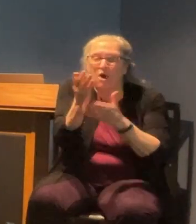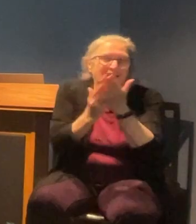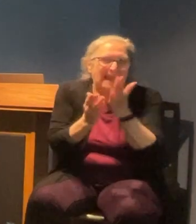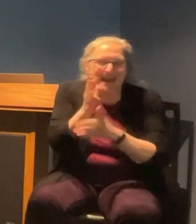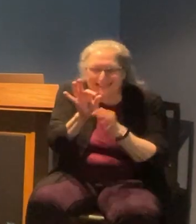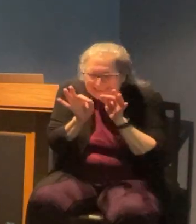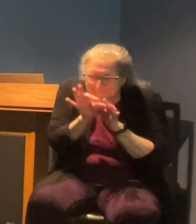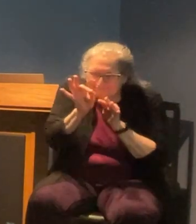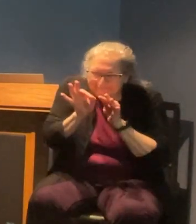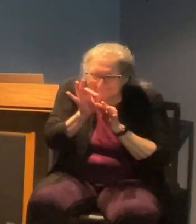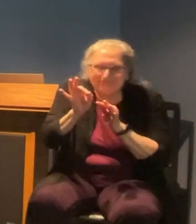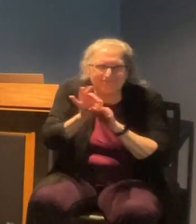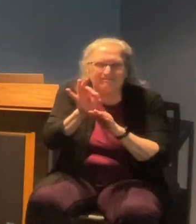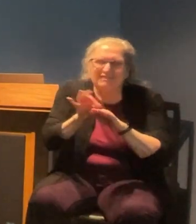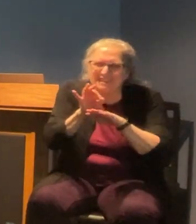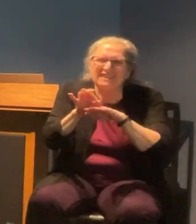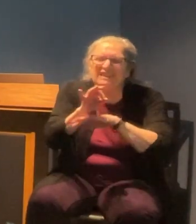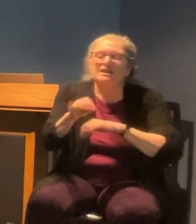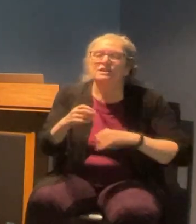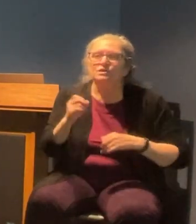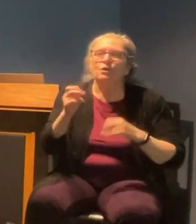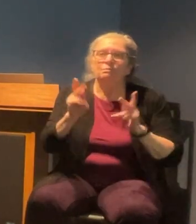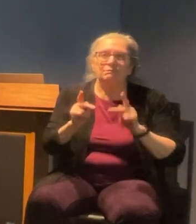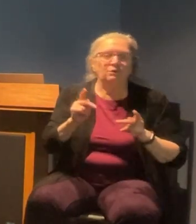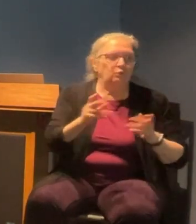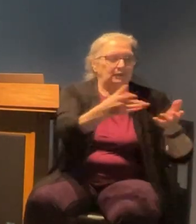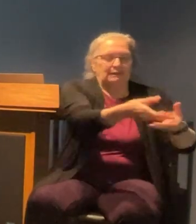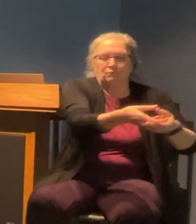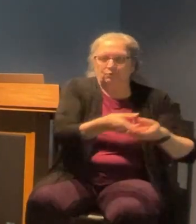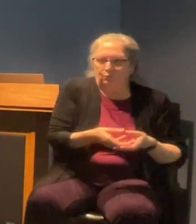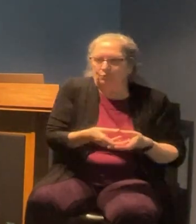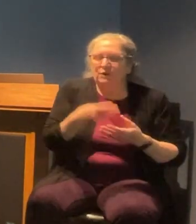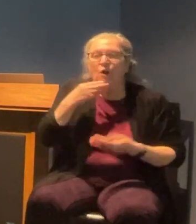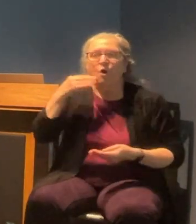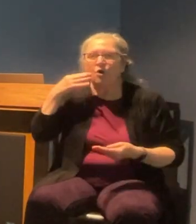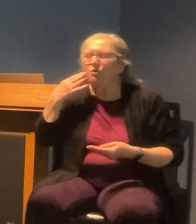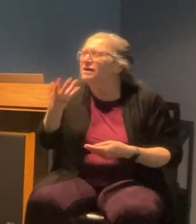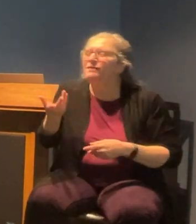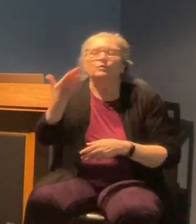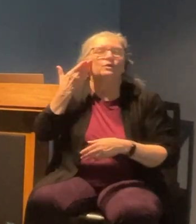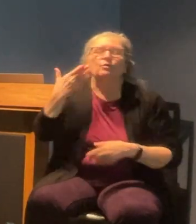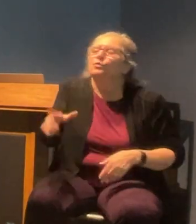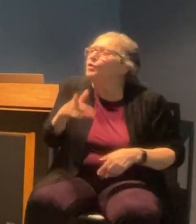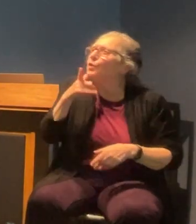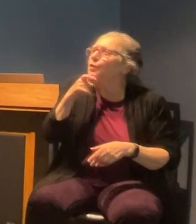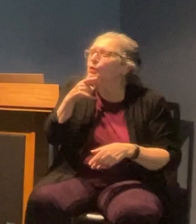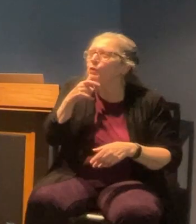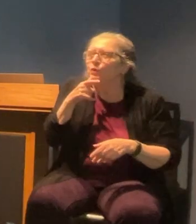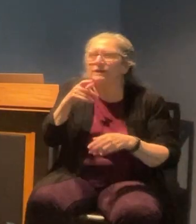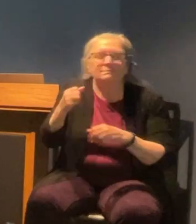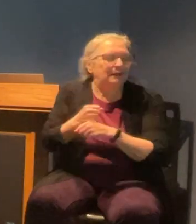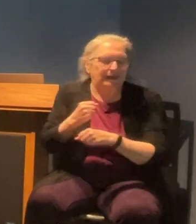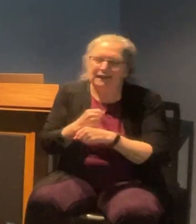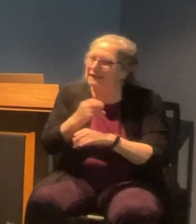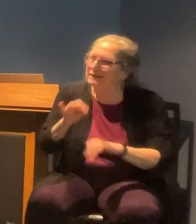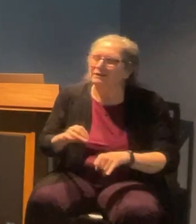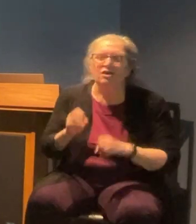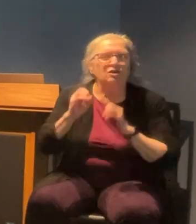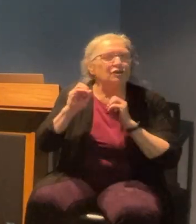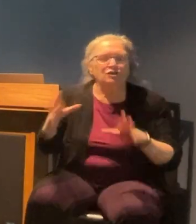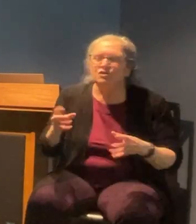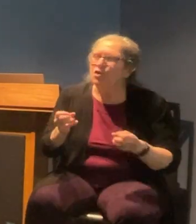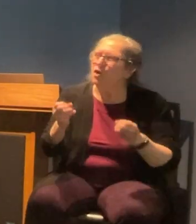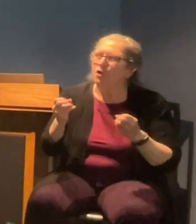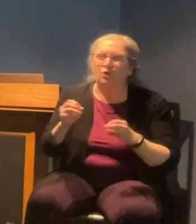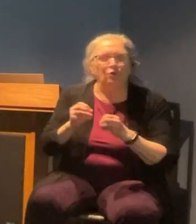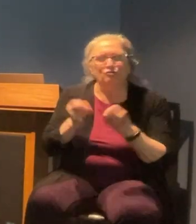will be handed out and people will take it home, and then there's no accountability, no transparency, you don't know who made it.